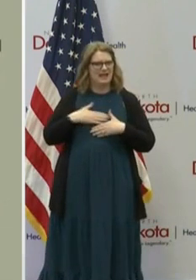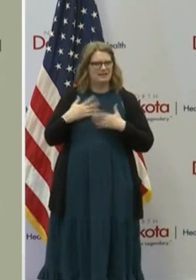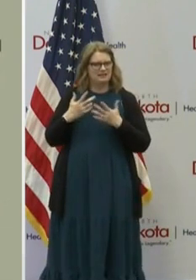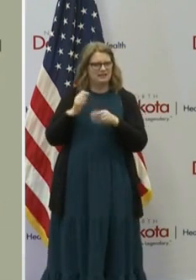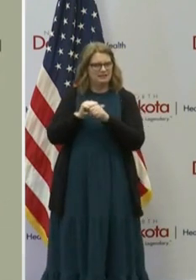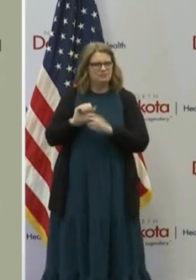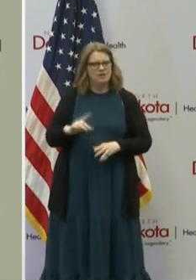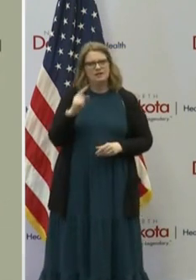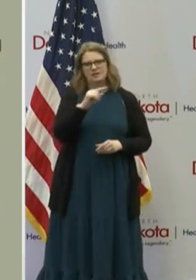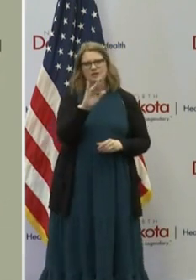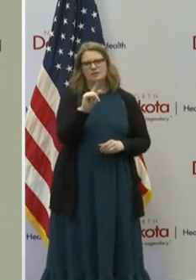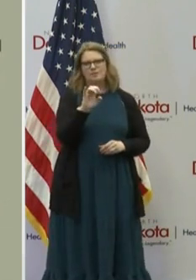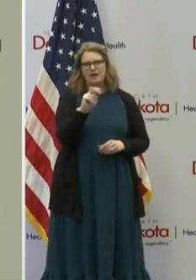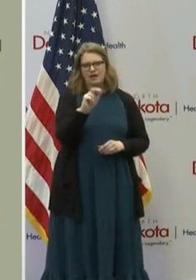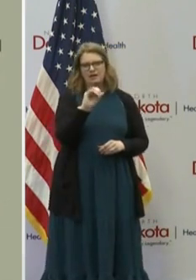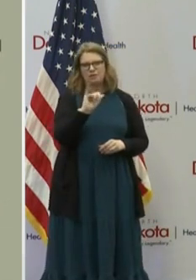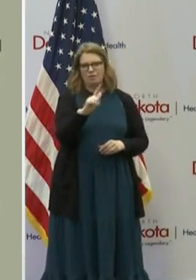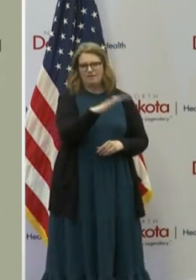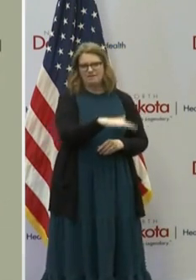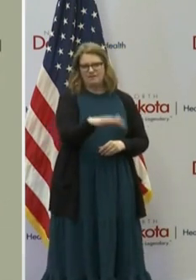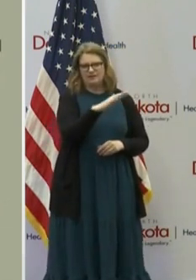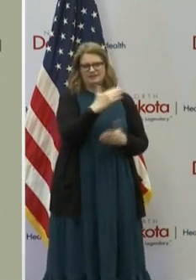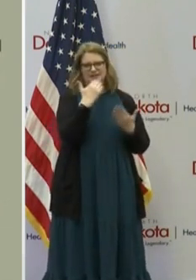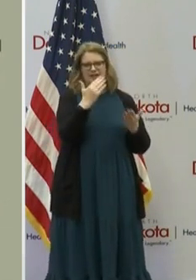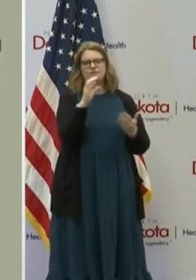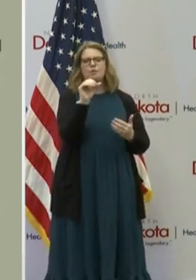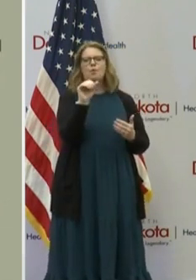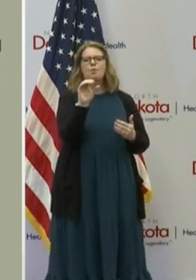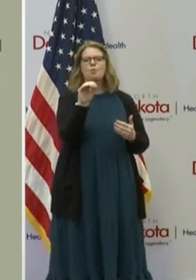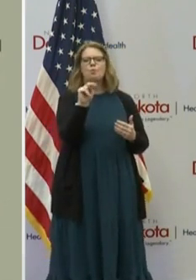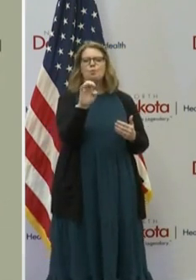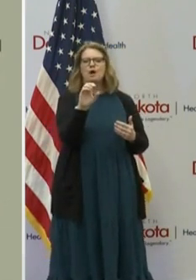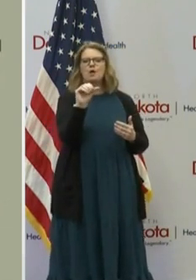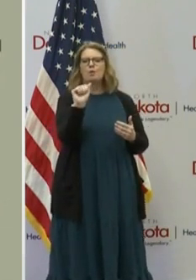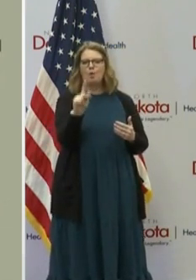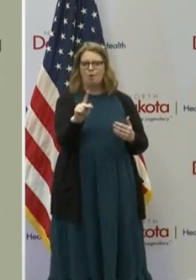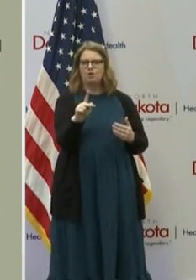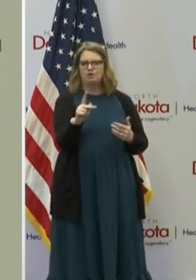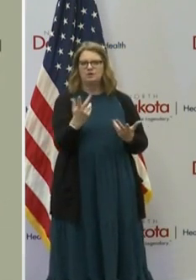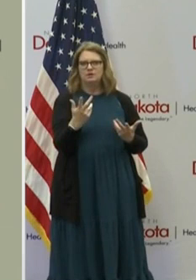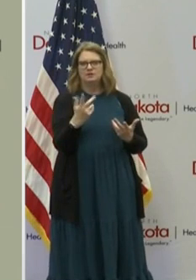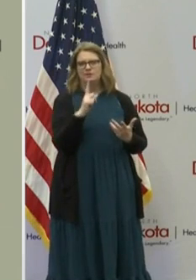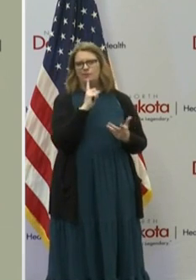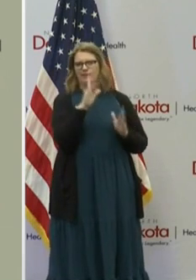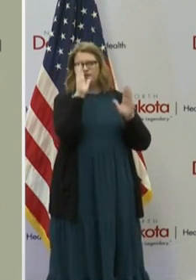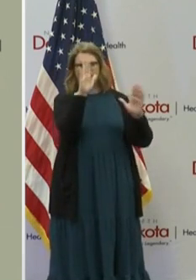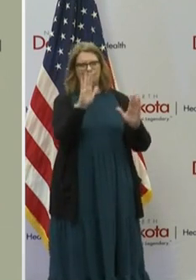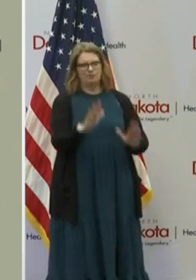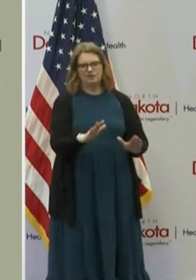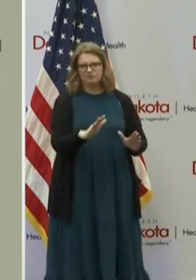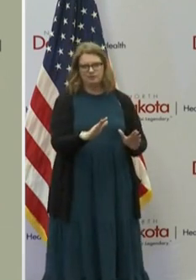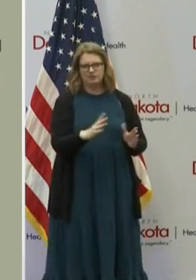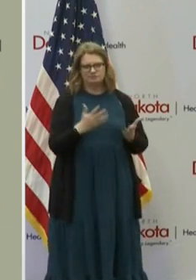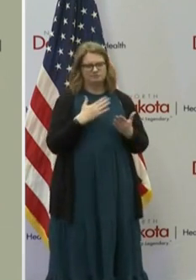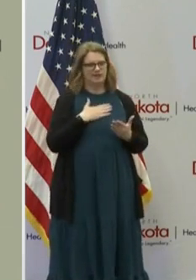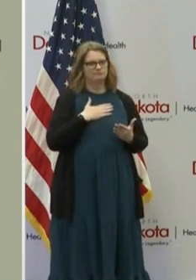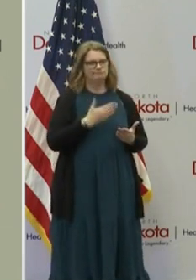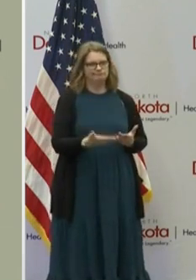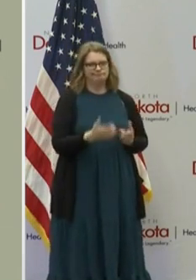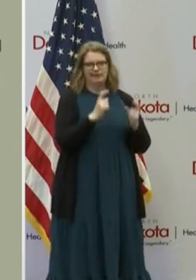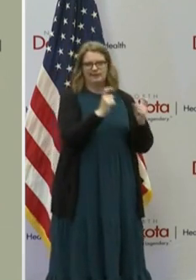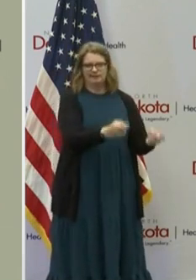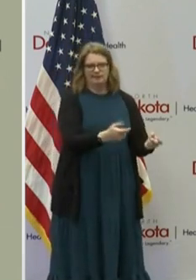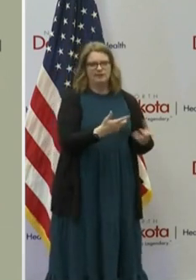in the Bakken oil field. So again, thank you, ONEOK. They're a great corporate citizen in our state, and that was a great generosity on their part. So